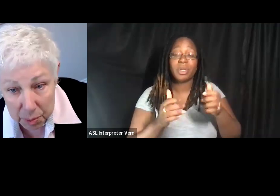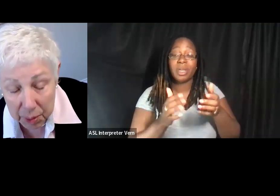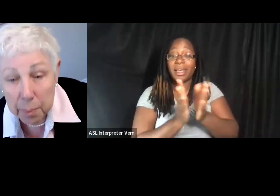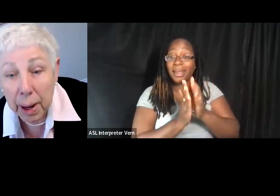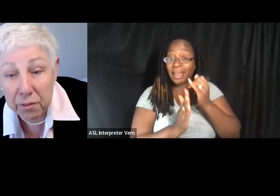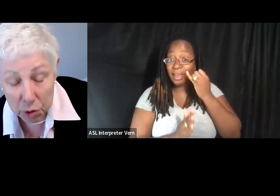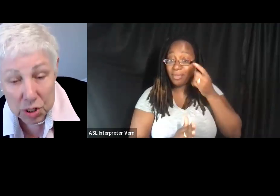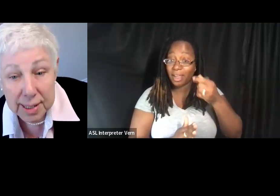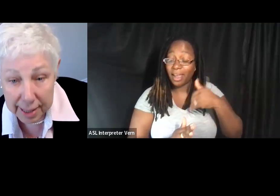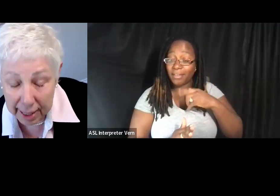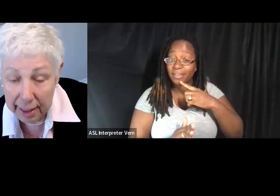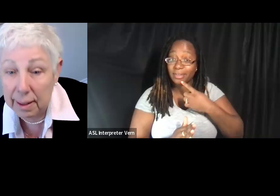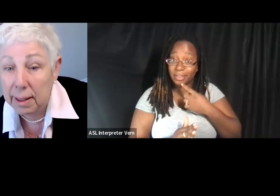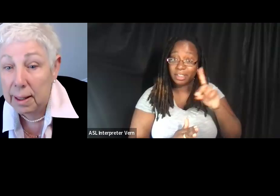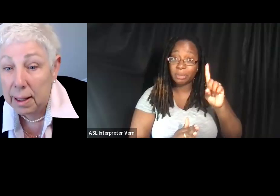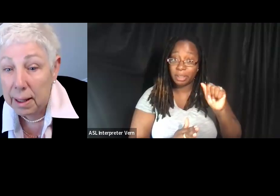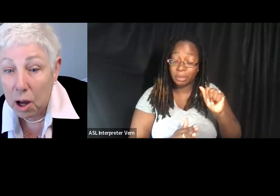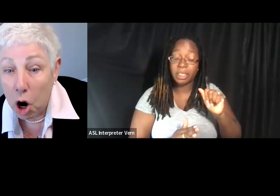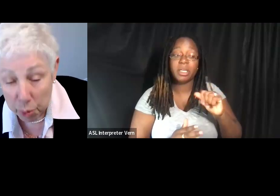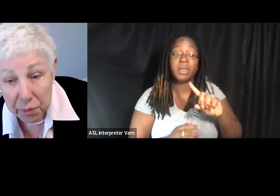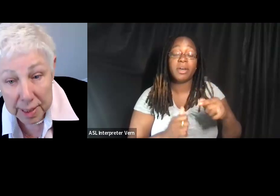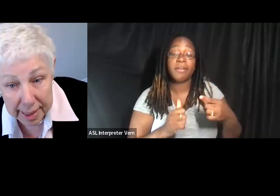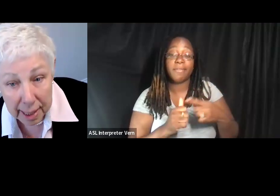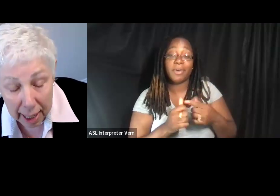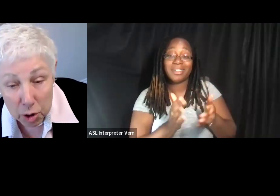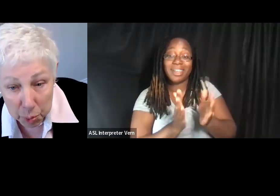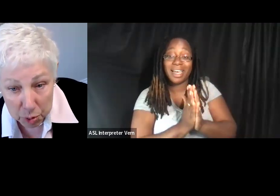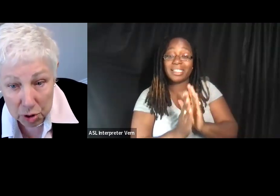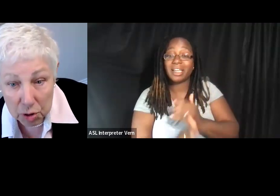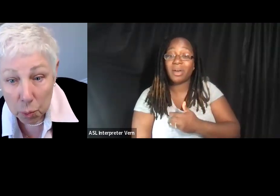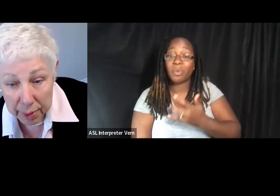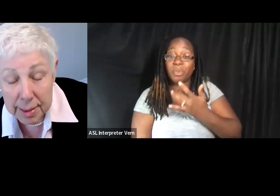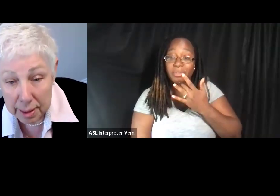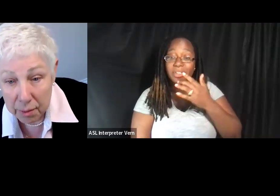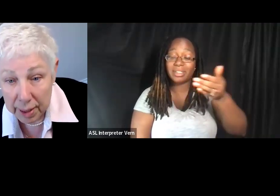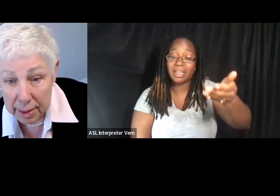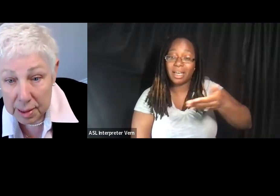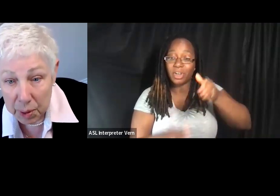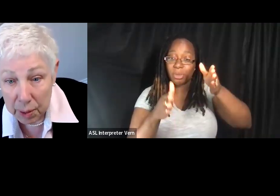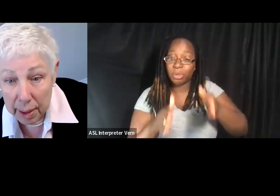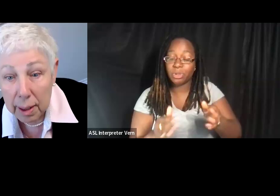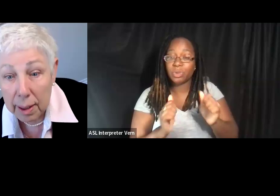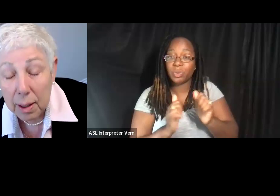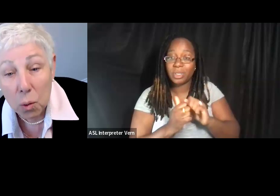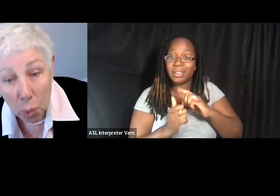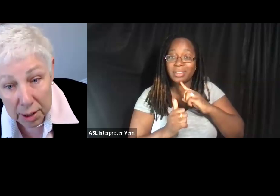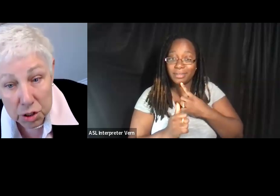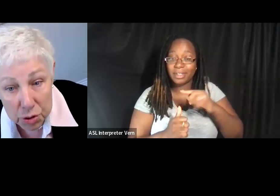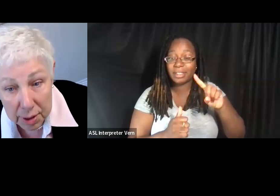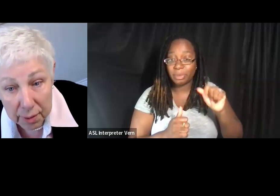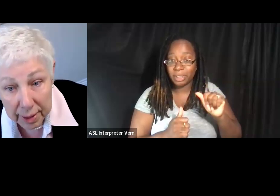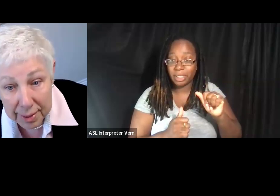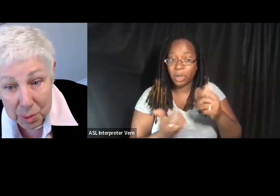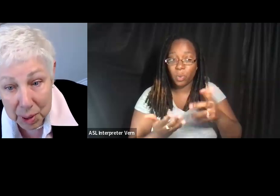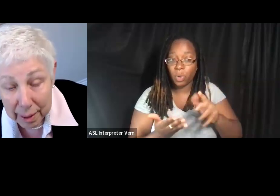significant disability by first saying, our preference is to hire a person with a significant disability. What is